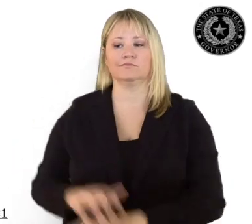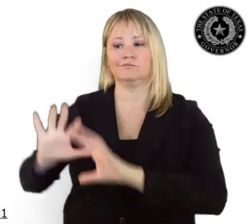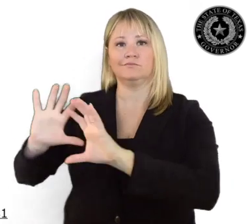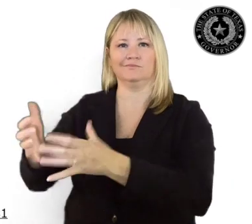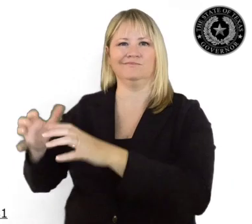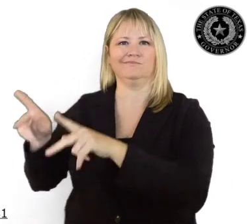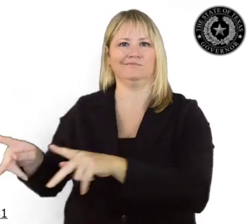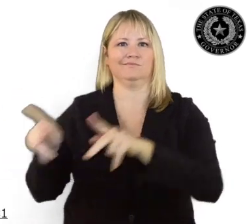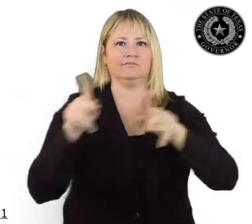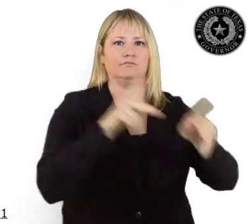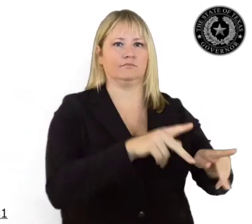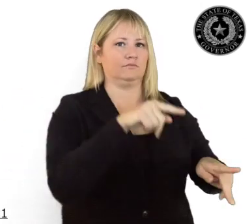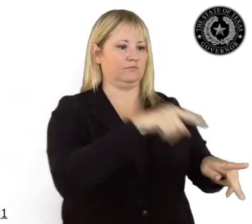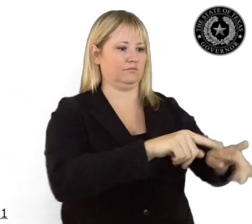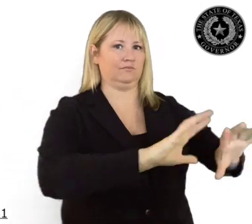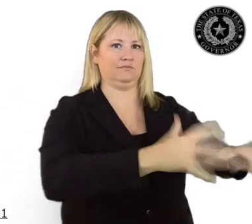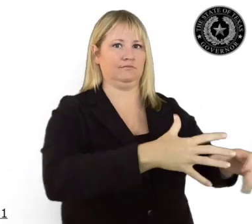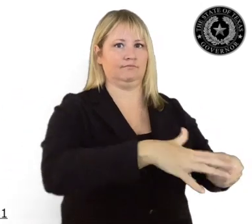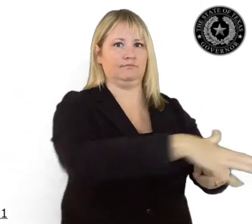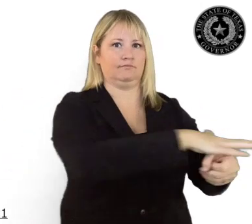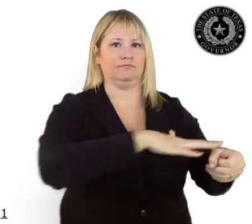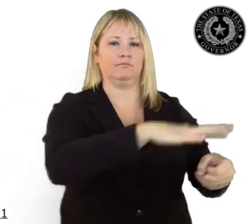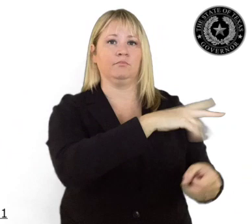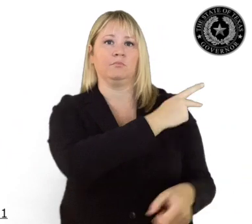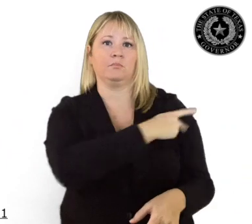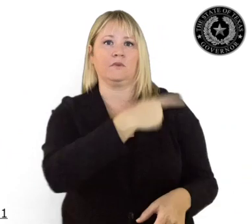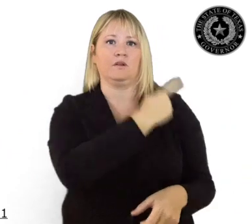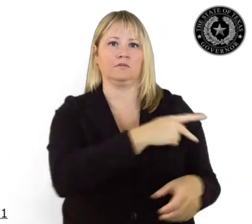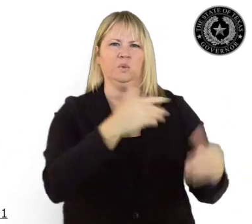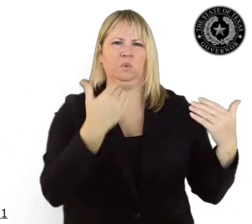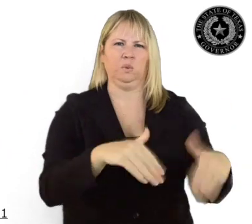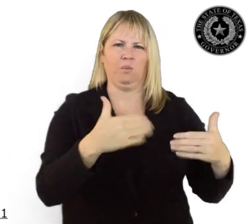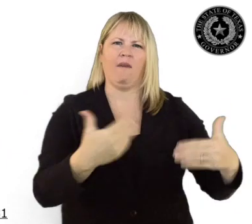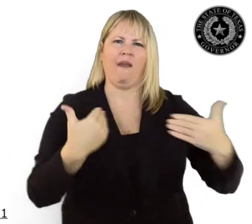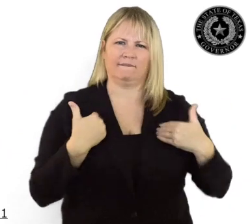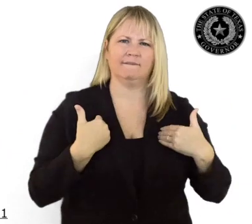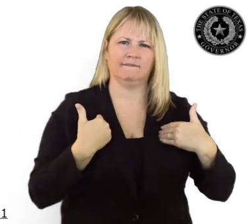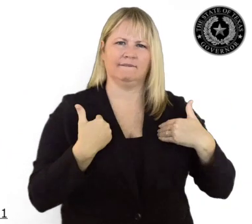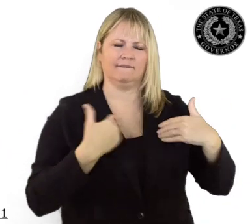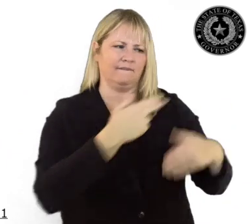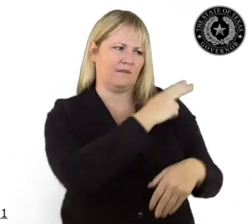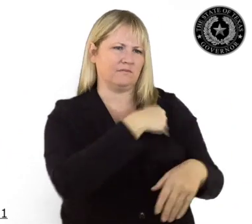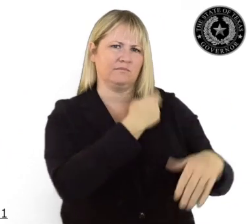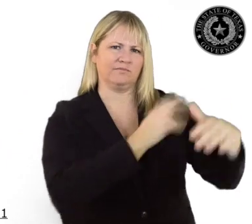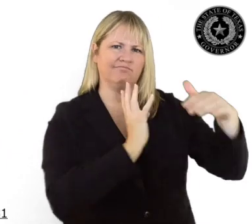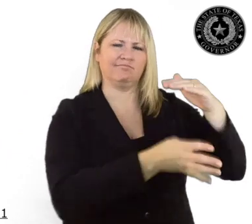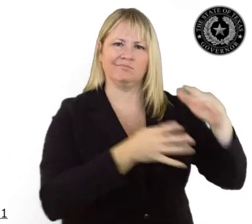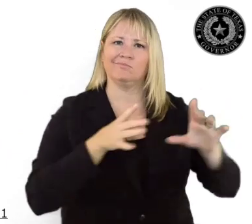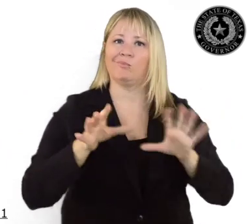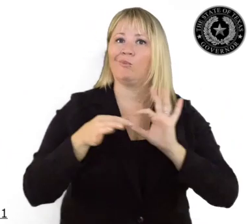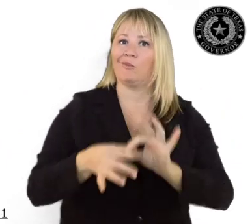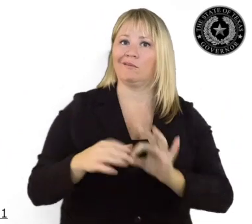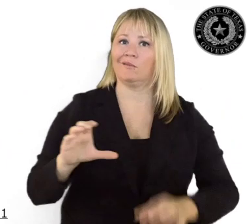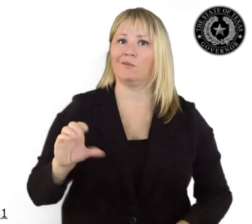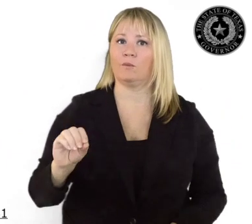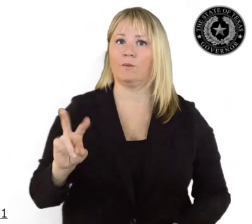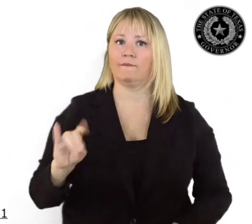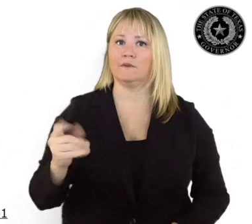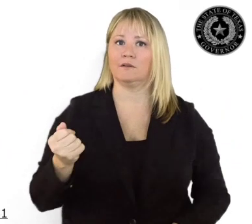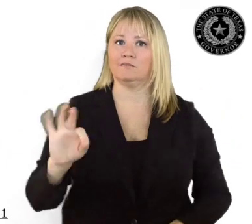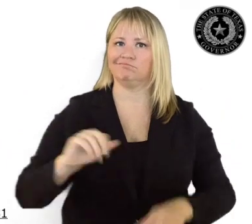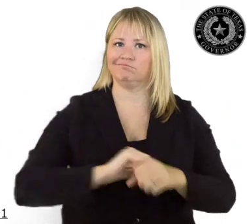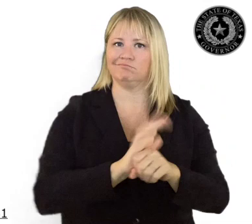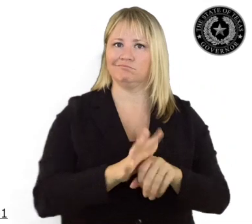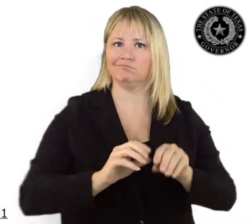Until such time as the trauma service area has 7 consecutive days in which the number of COVID-19 hospitalized